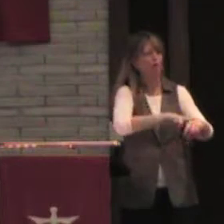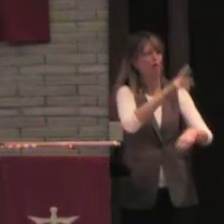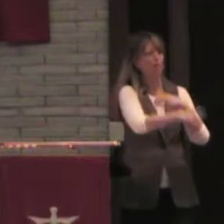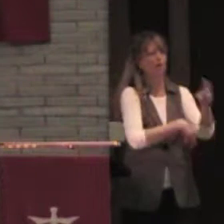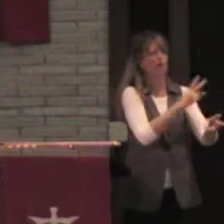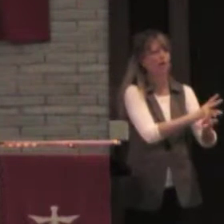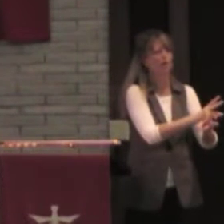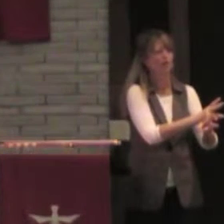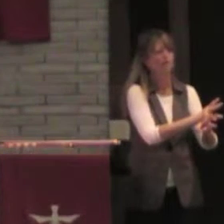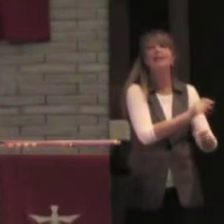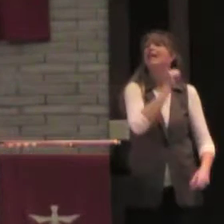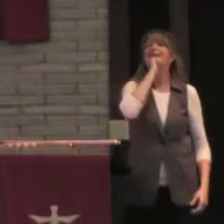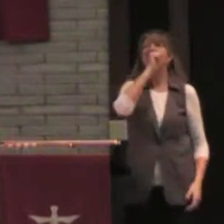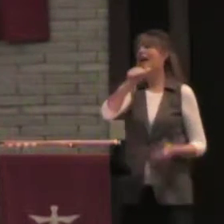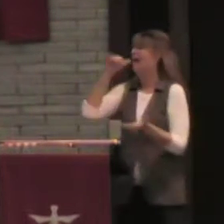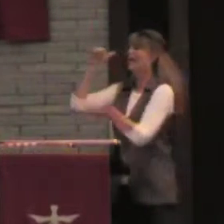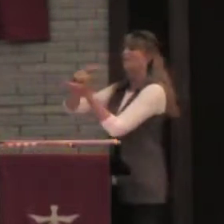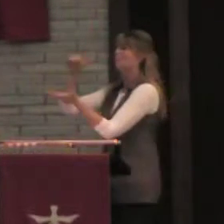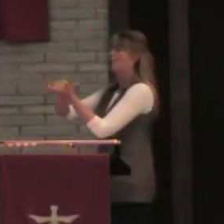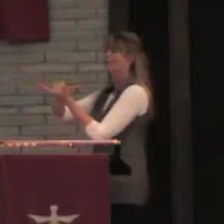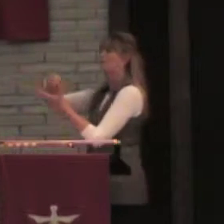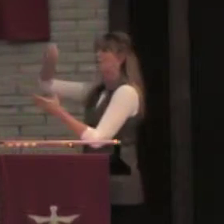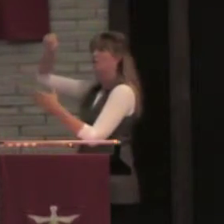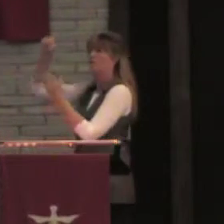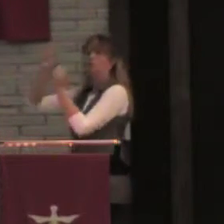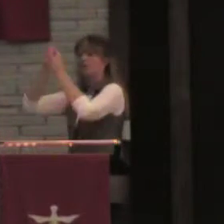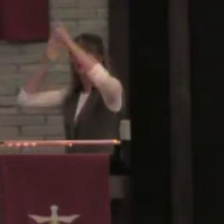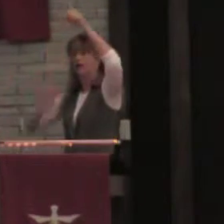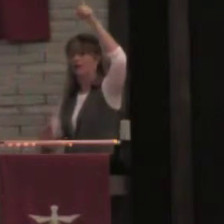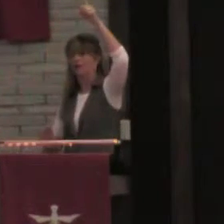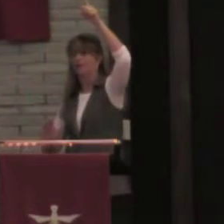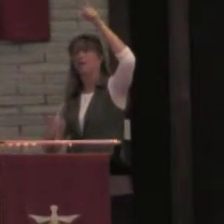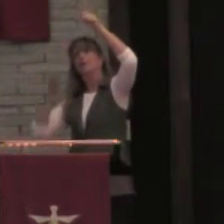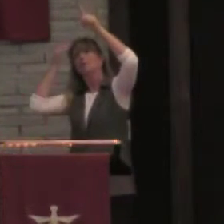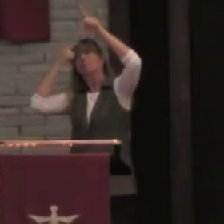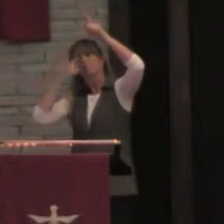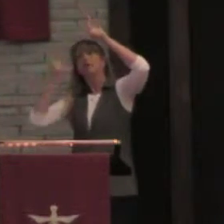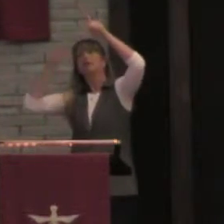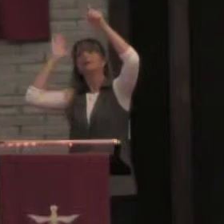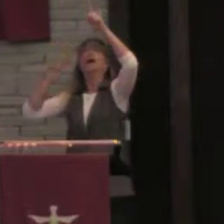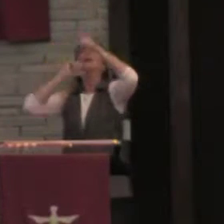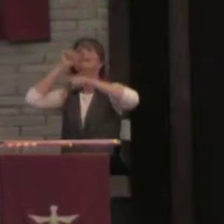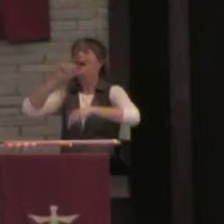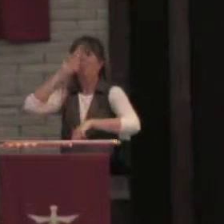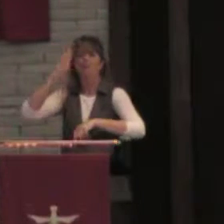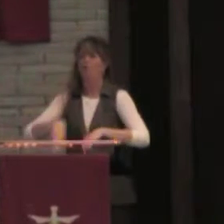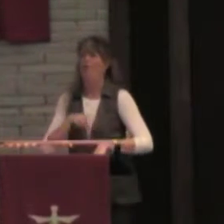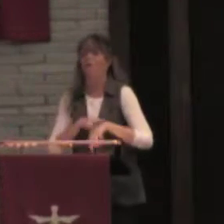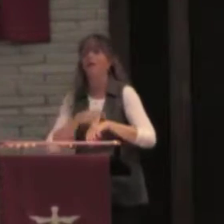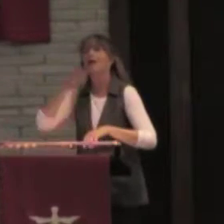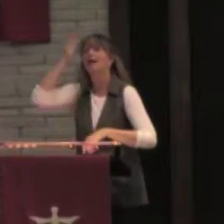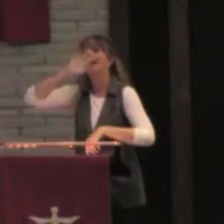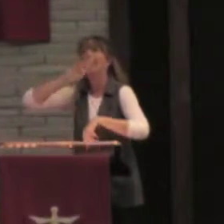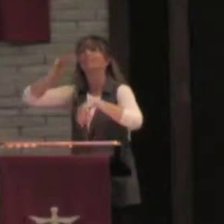Impossible in the normal world, or the natural world. But it's not impossible with God, because God is not